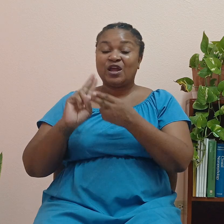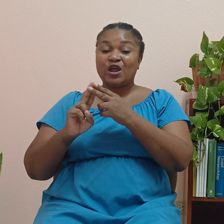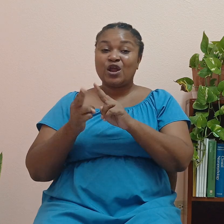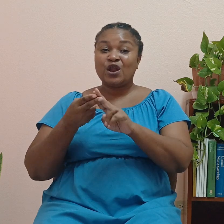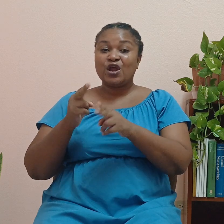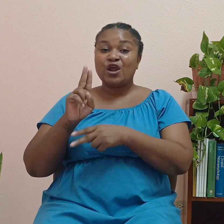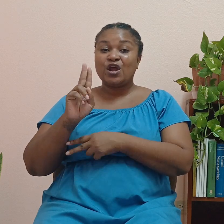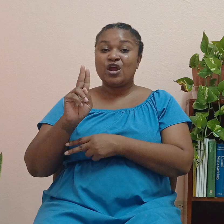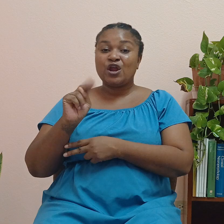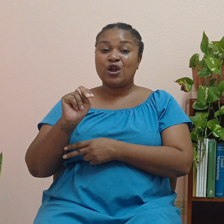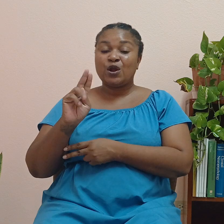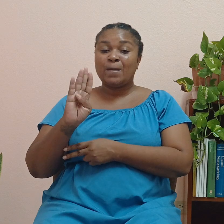Numbers,